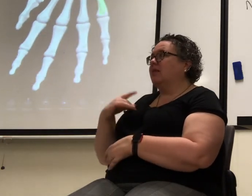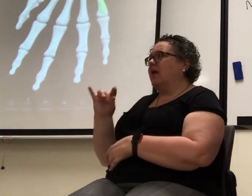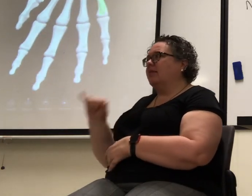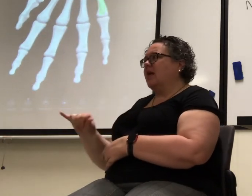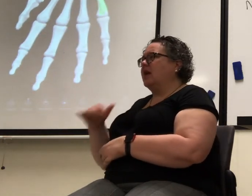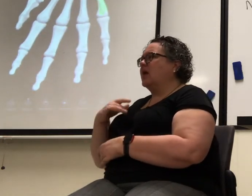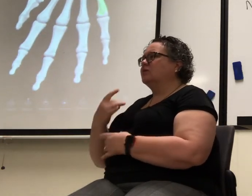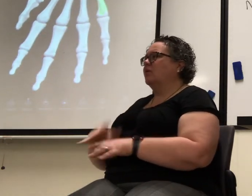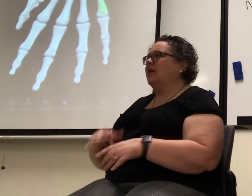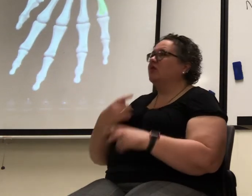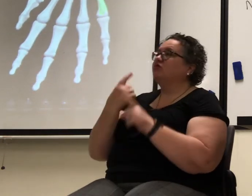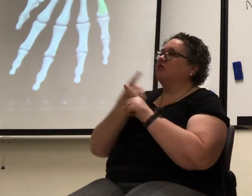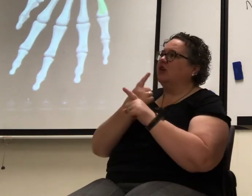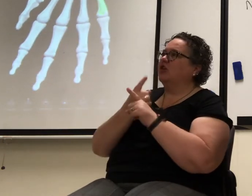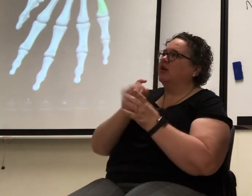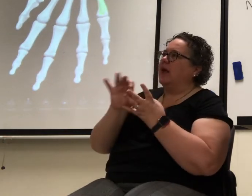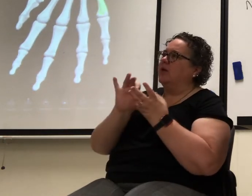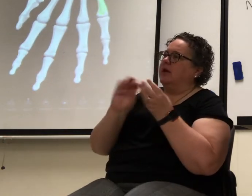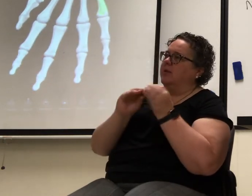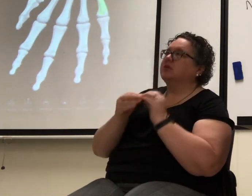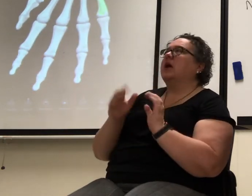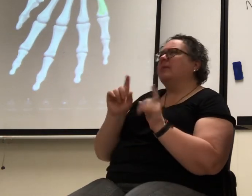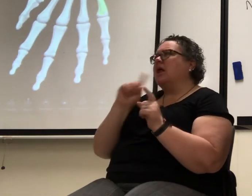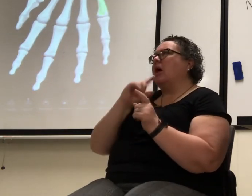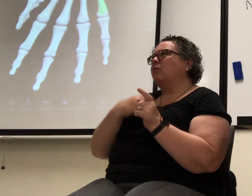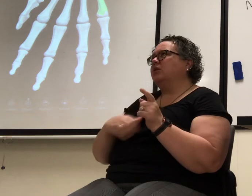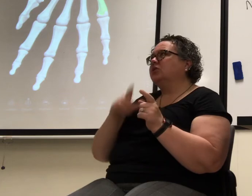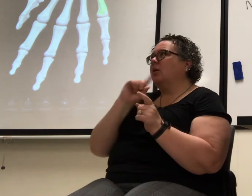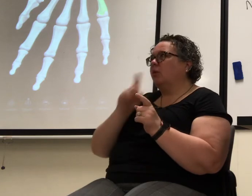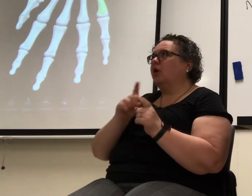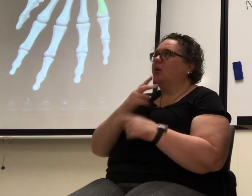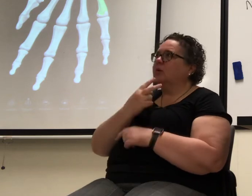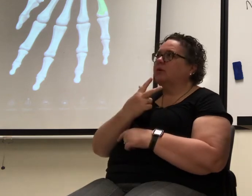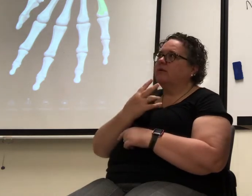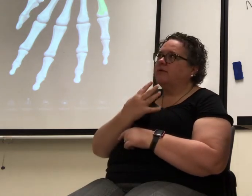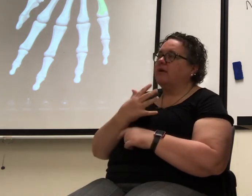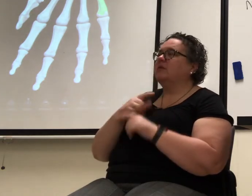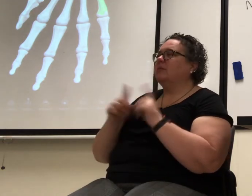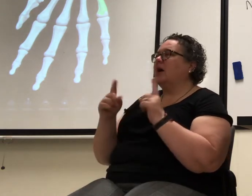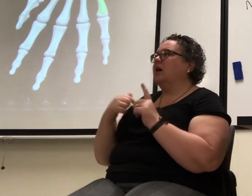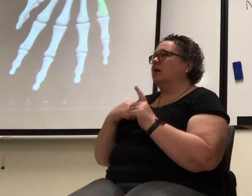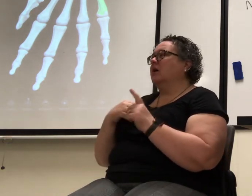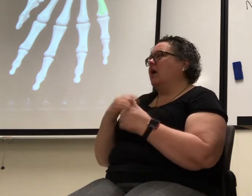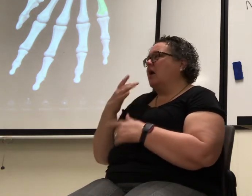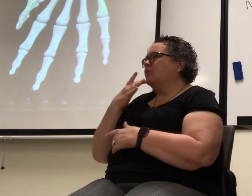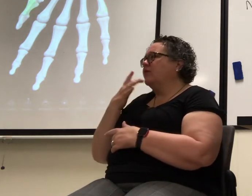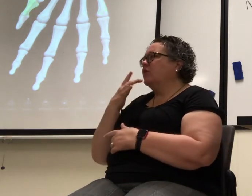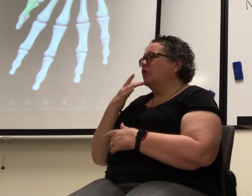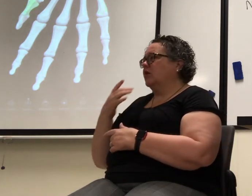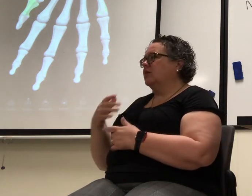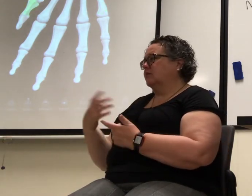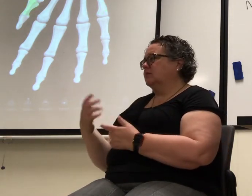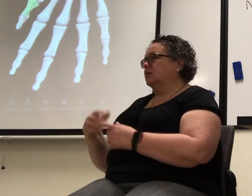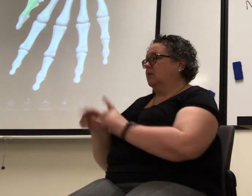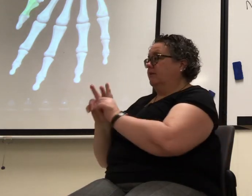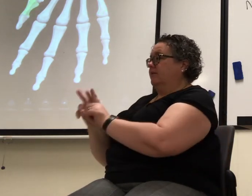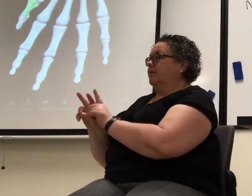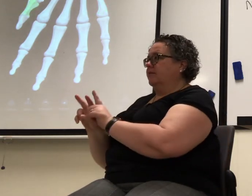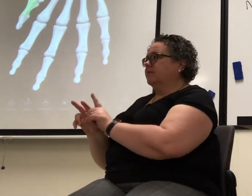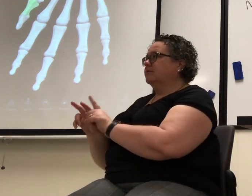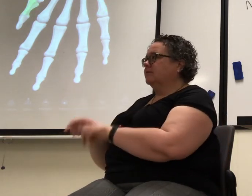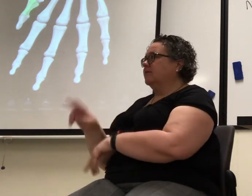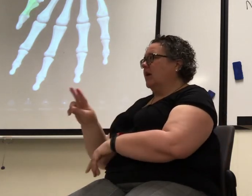although I wish they were the regular counting numbers. 1, 2, 3, 4, 5. And the same thing for the bones of the hand. They're